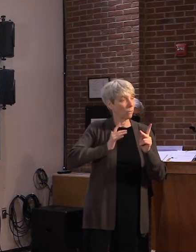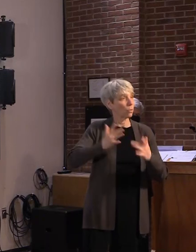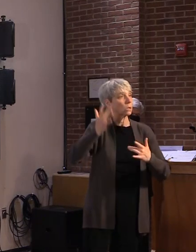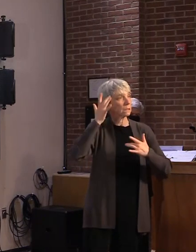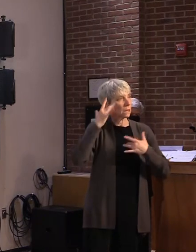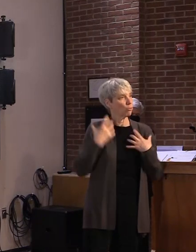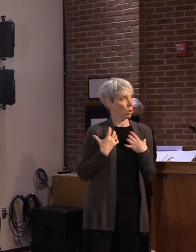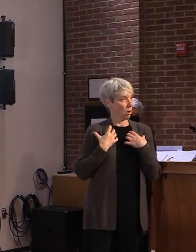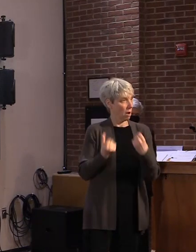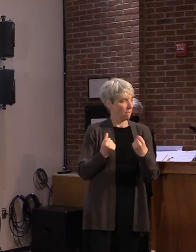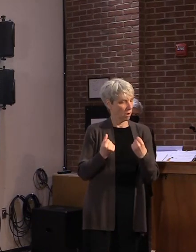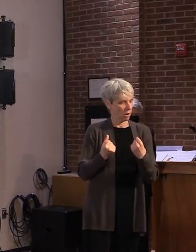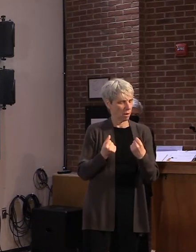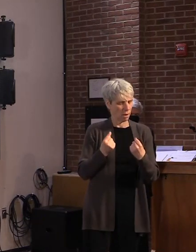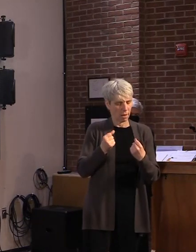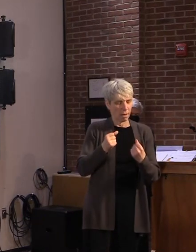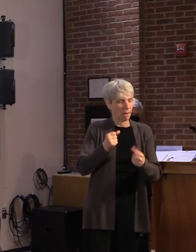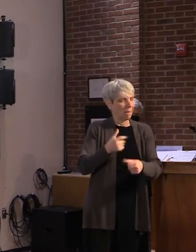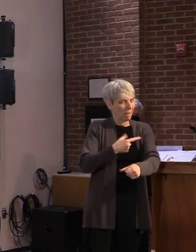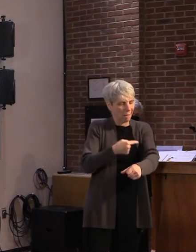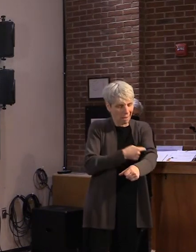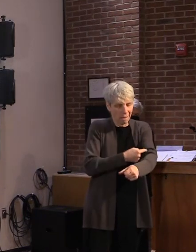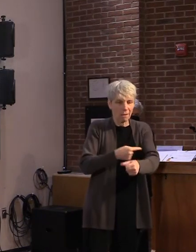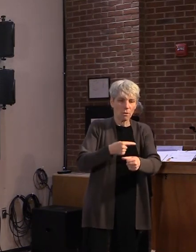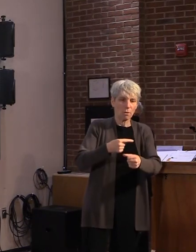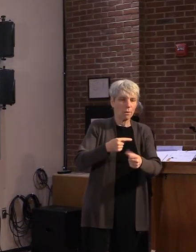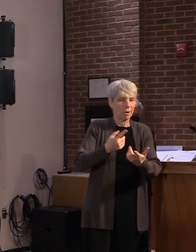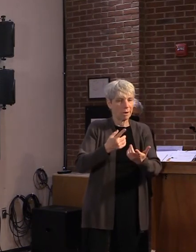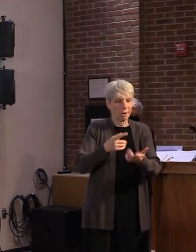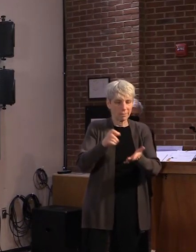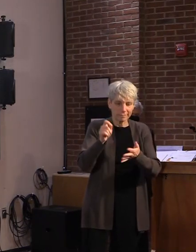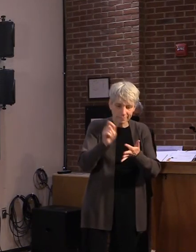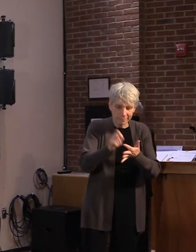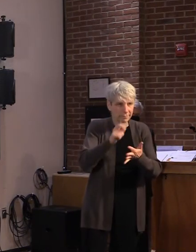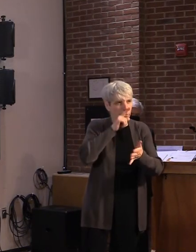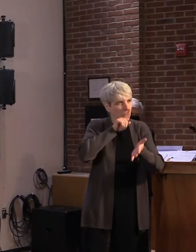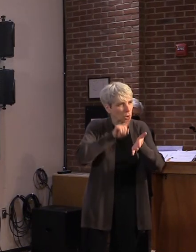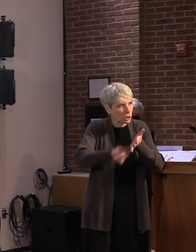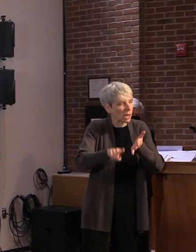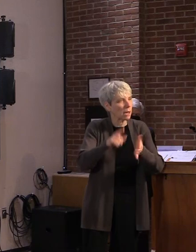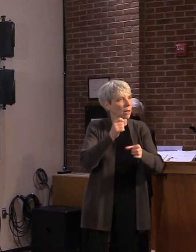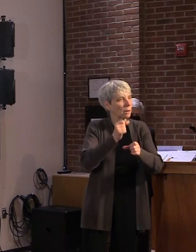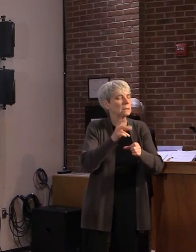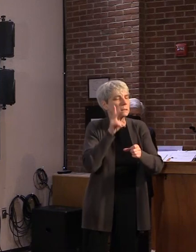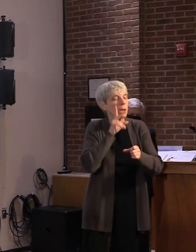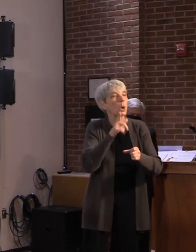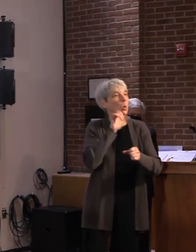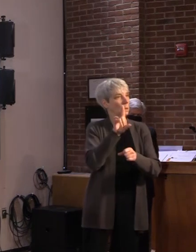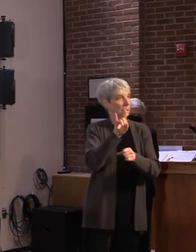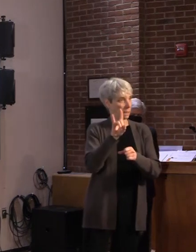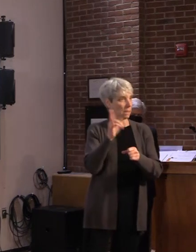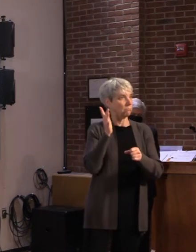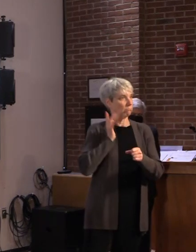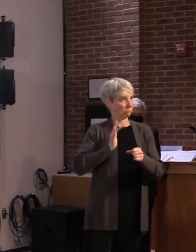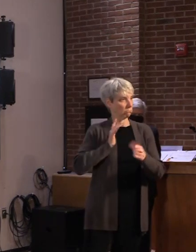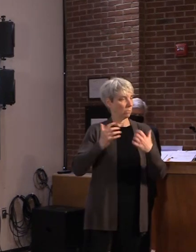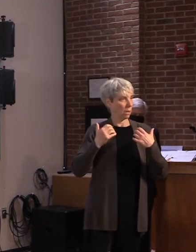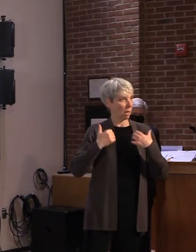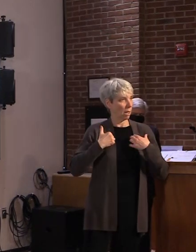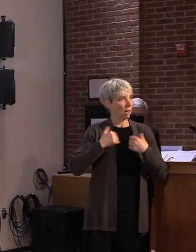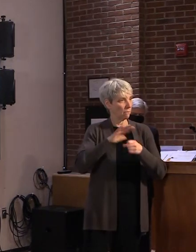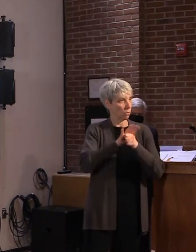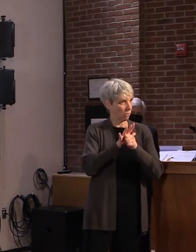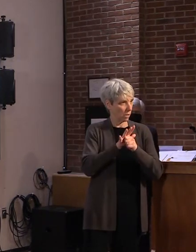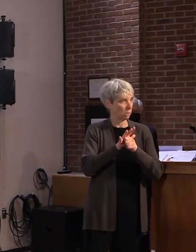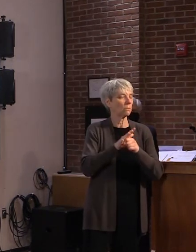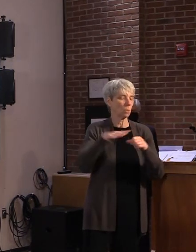the tests themselves that are used to test people for antibodies to the SARS-CoV-2 virus.